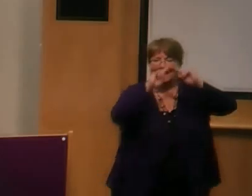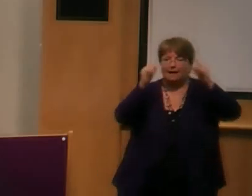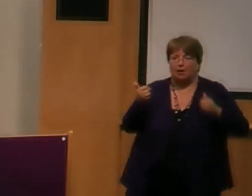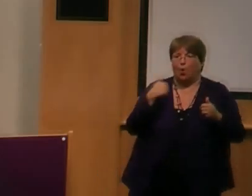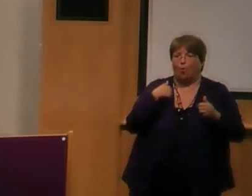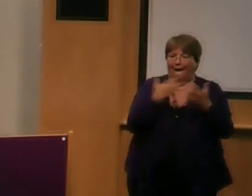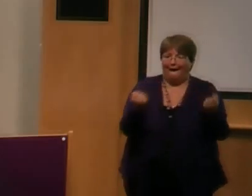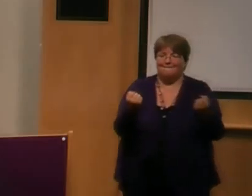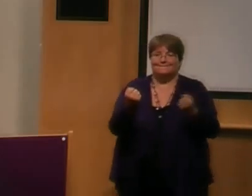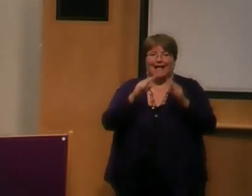had.